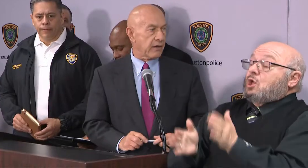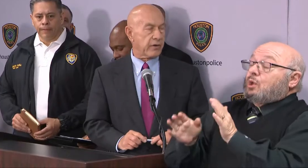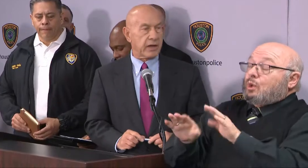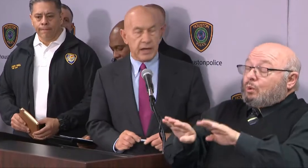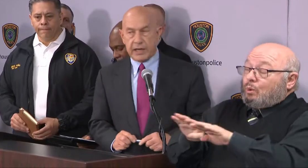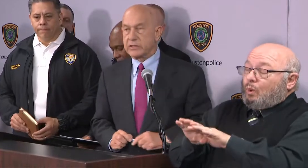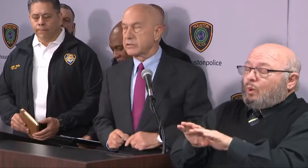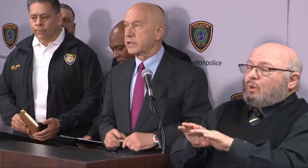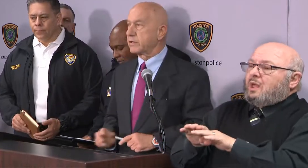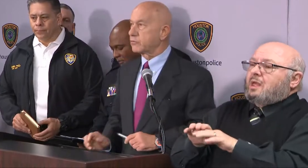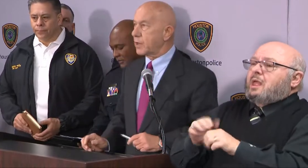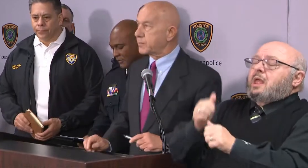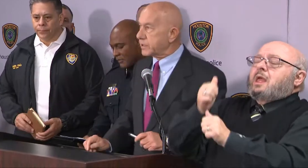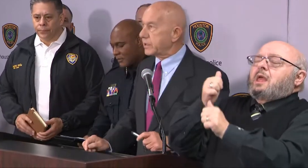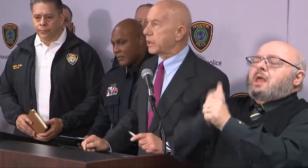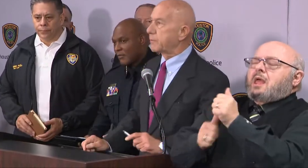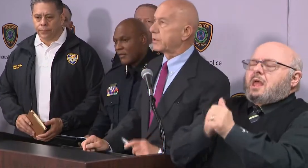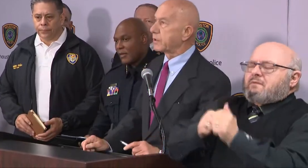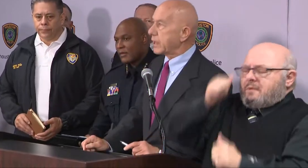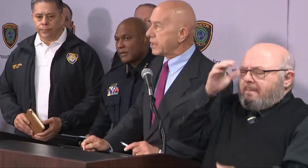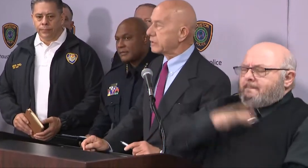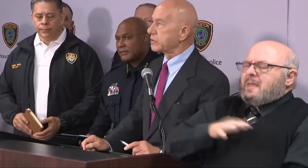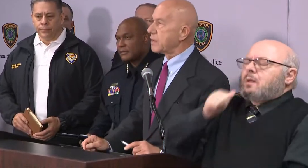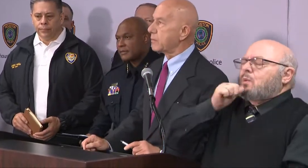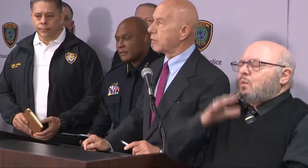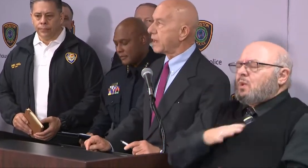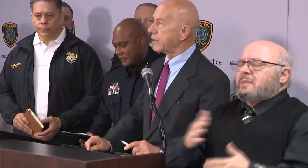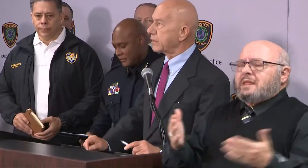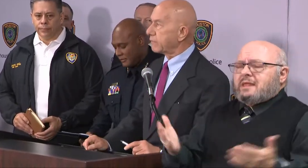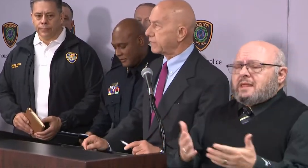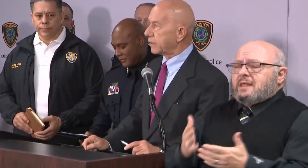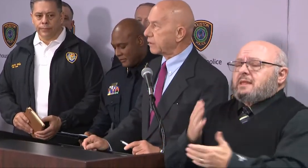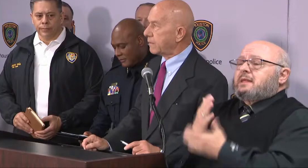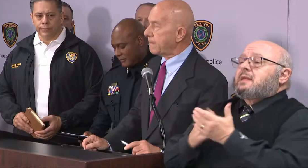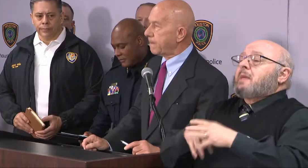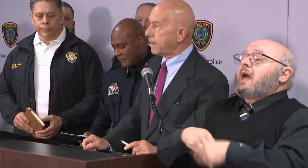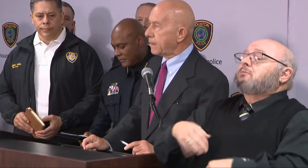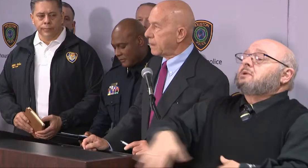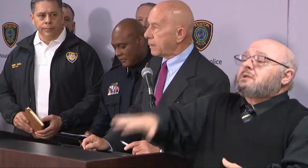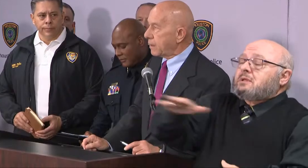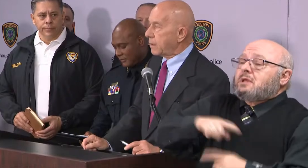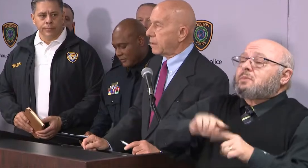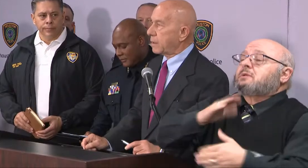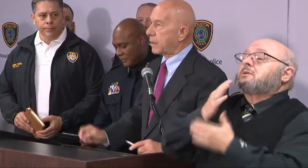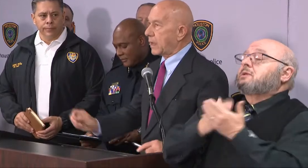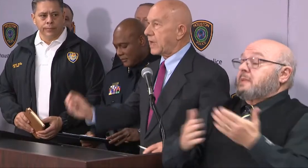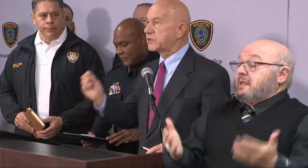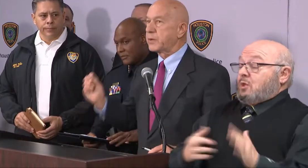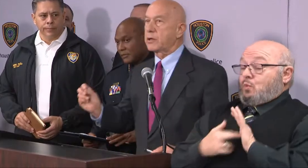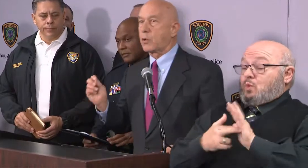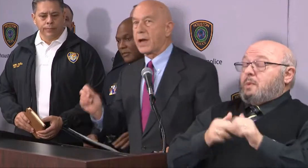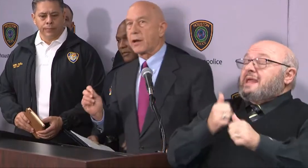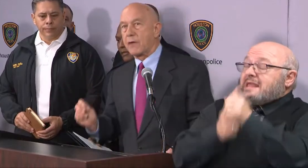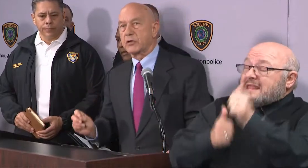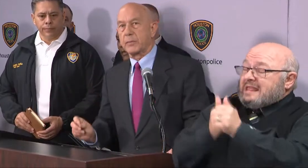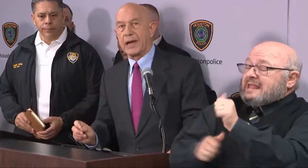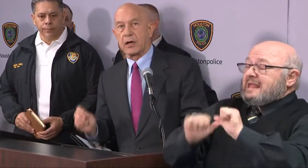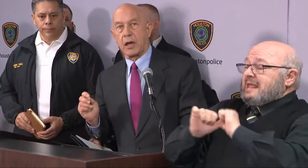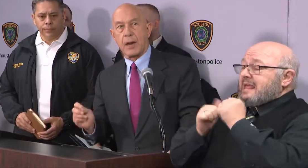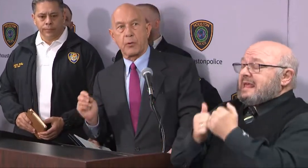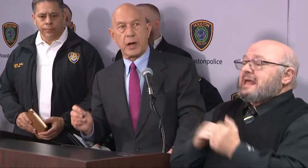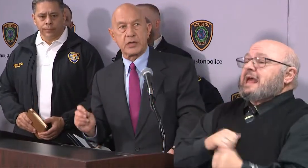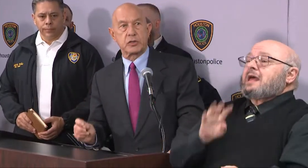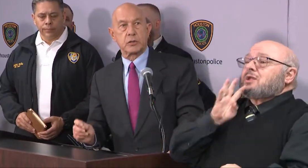of every agency that's represented up here today, and some are out in the field. I speak quite often